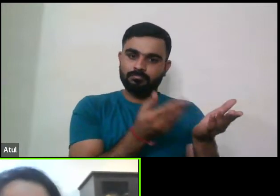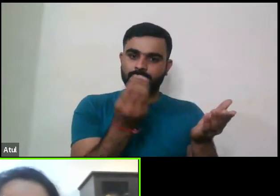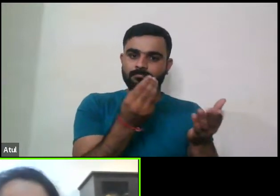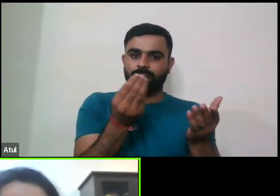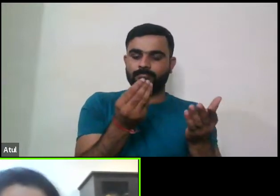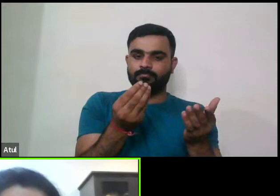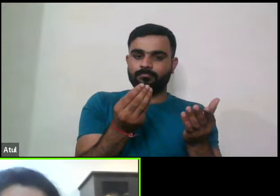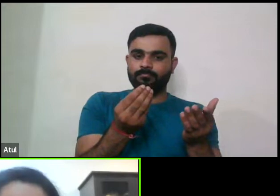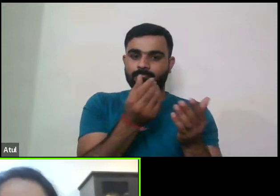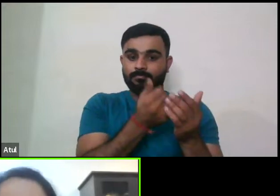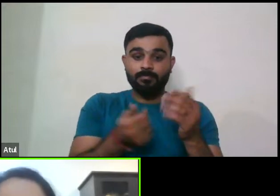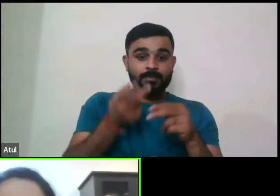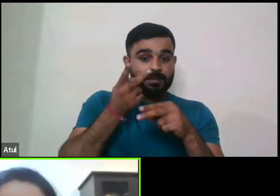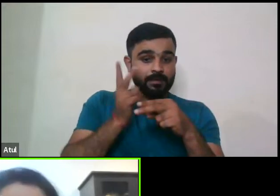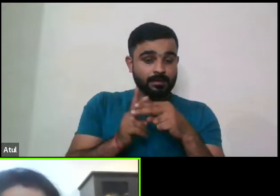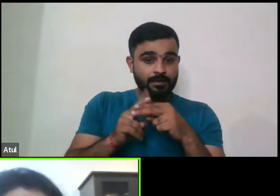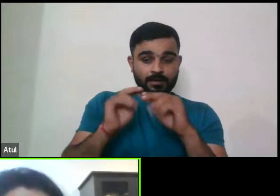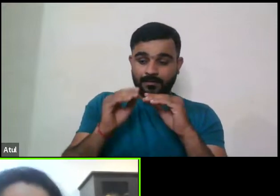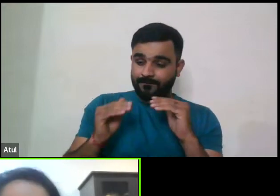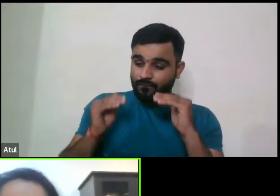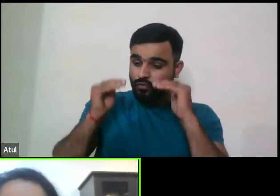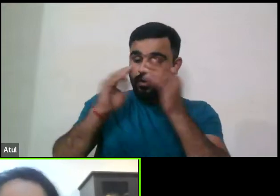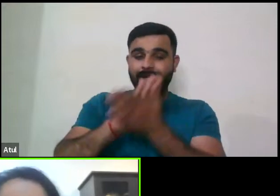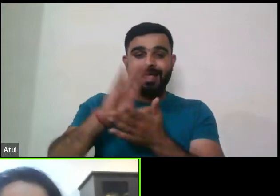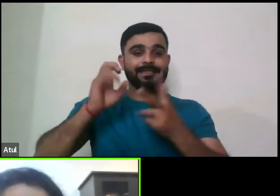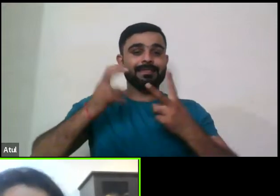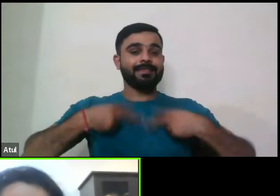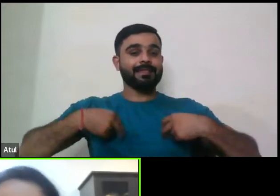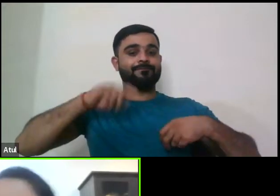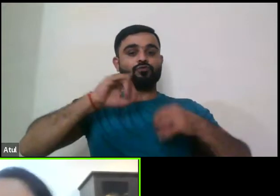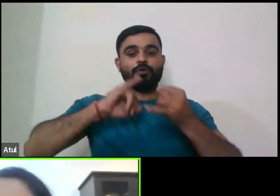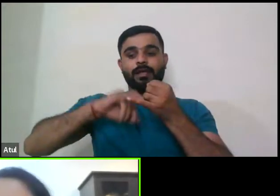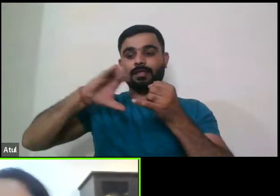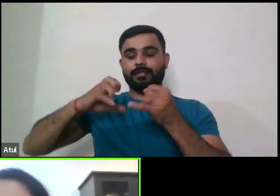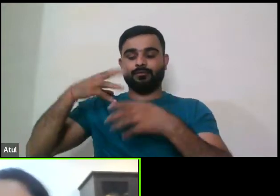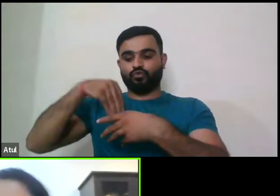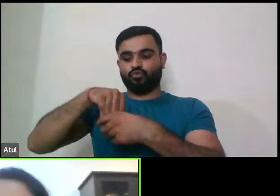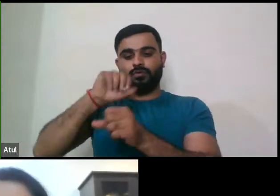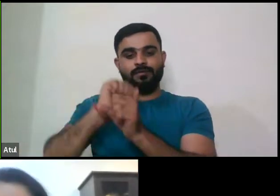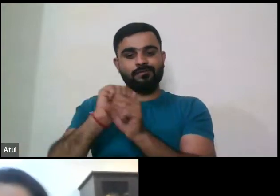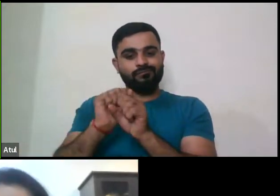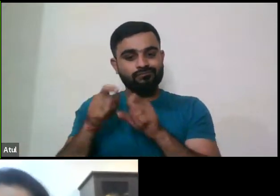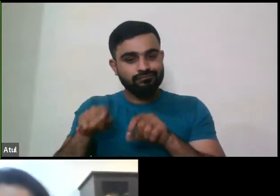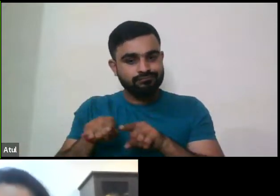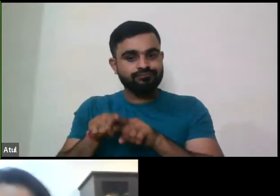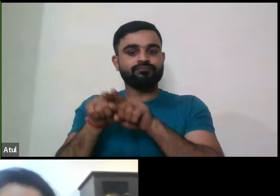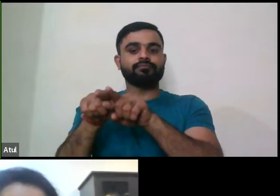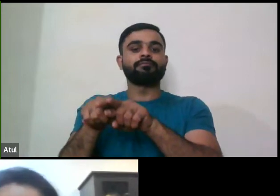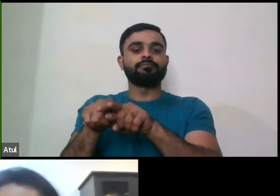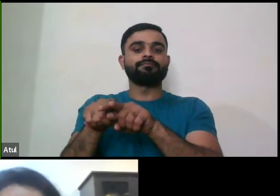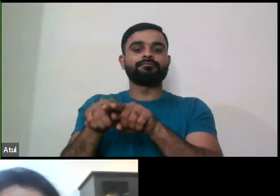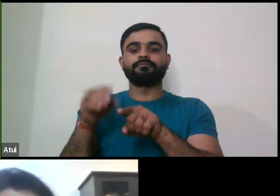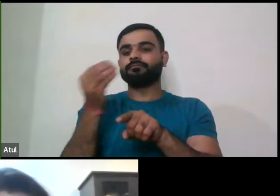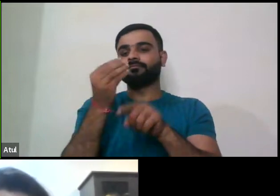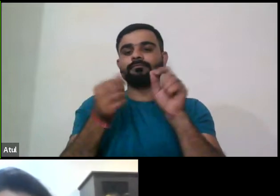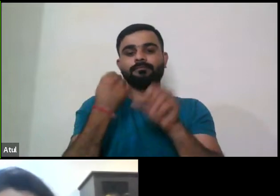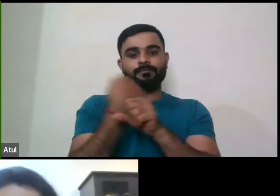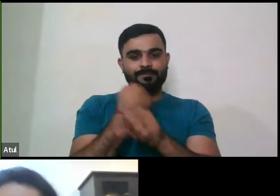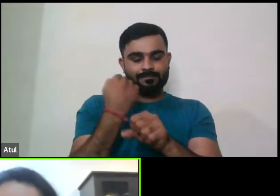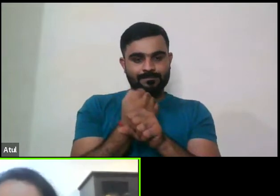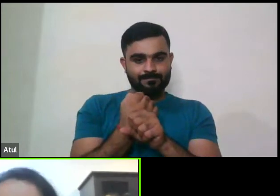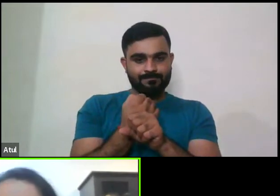will perhaps require the high courts and the Supreme Court to work together. Some of them are within